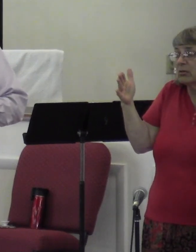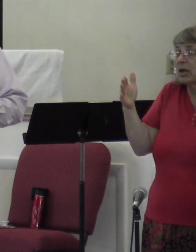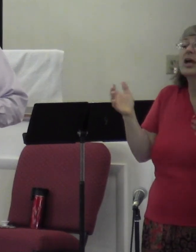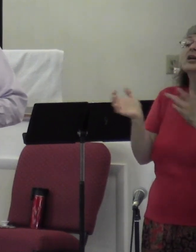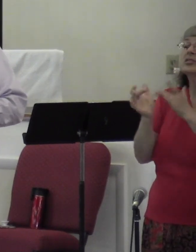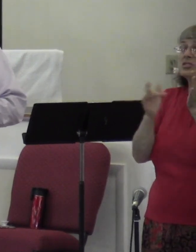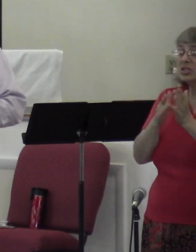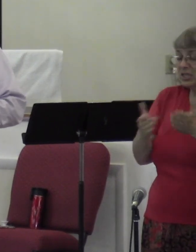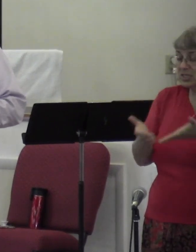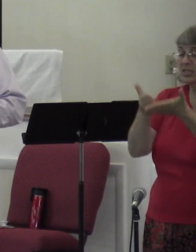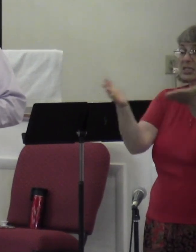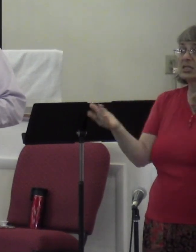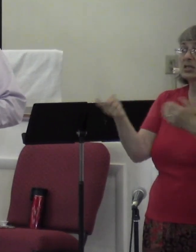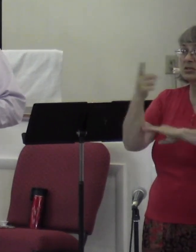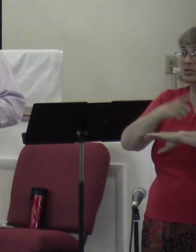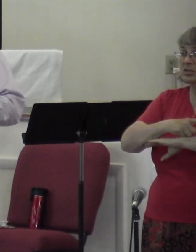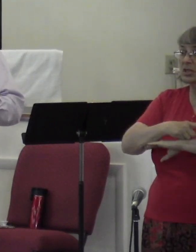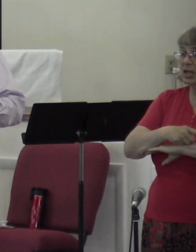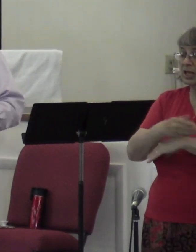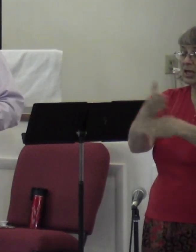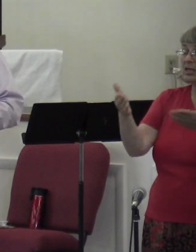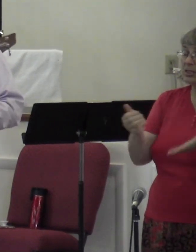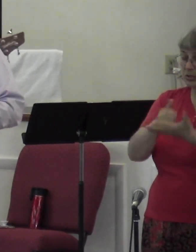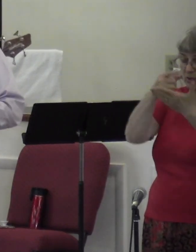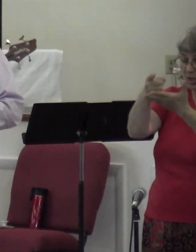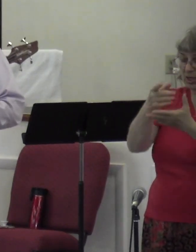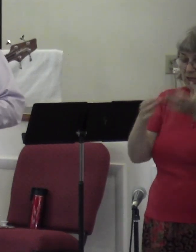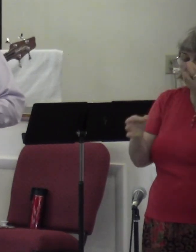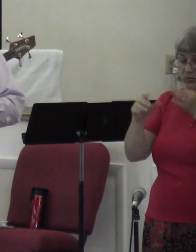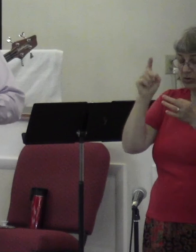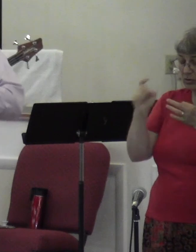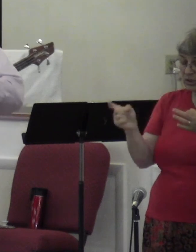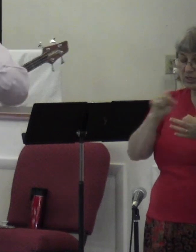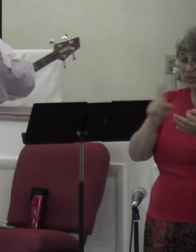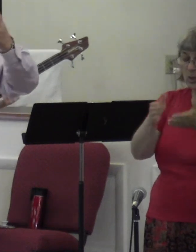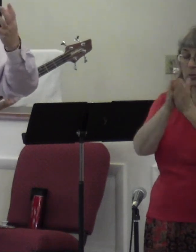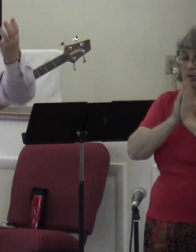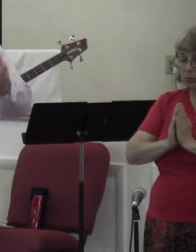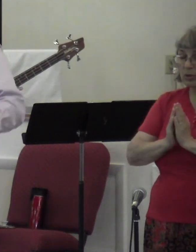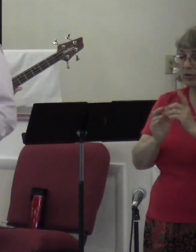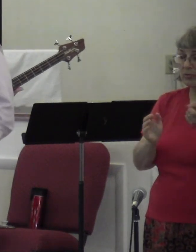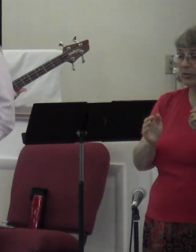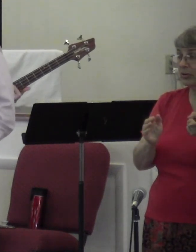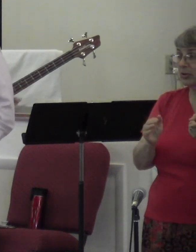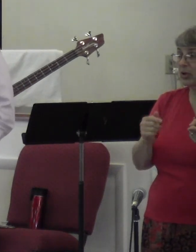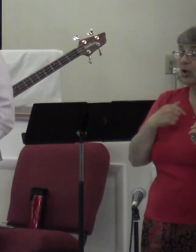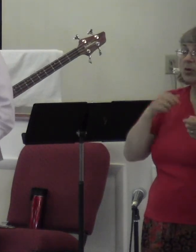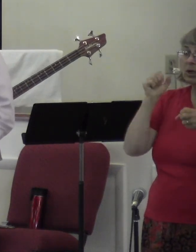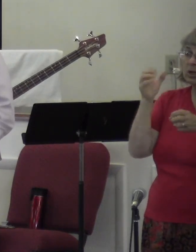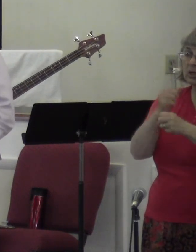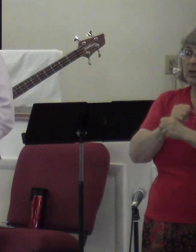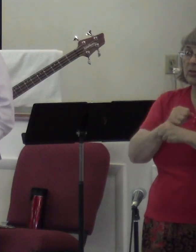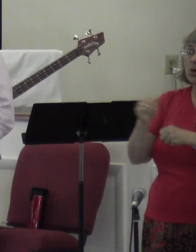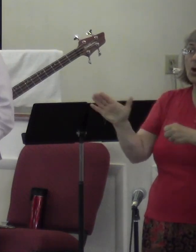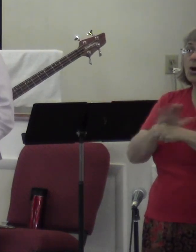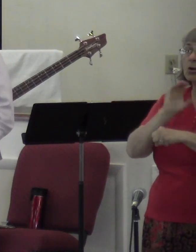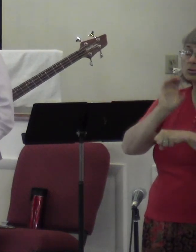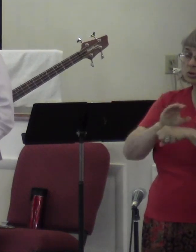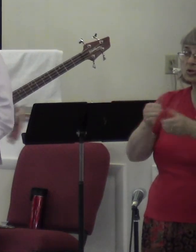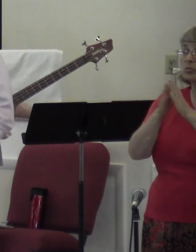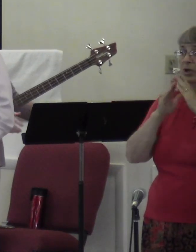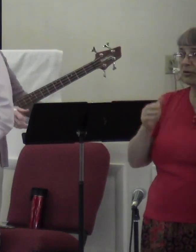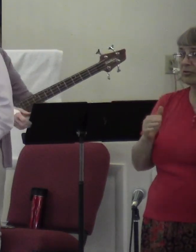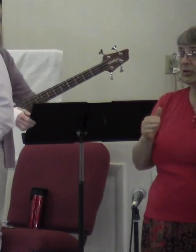But Jesus is here today and He's here to help you. If you need someone to pray for you, I'll pray for you. We'll get the whole church to pray for you, whatever is necessary.